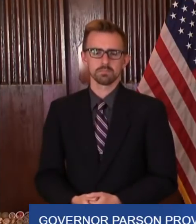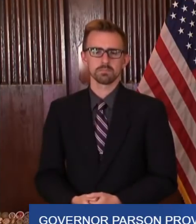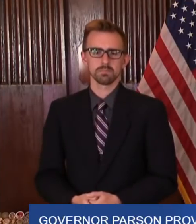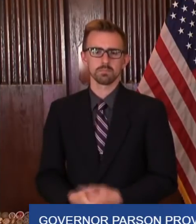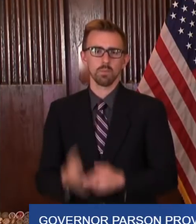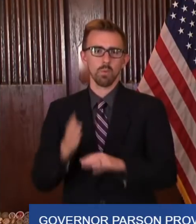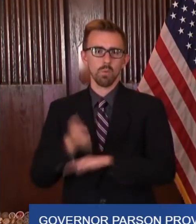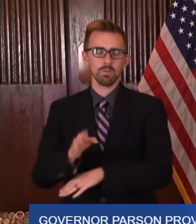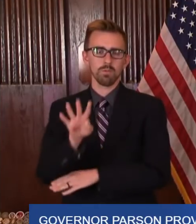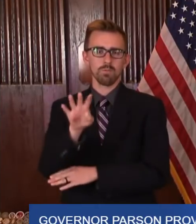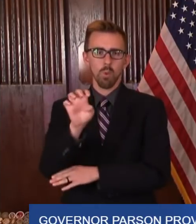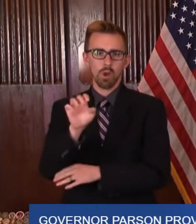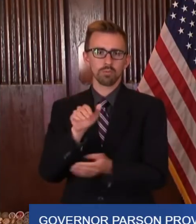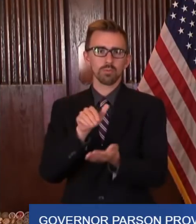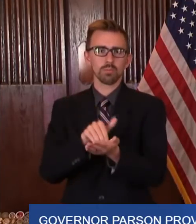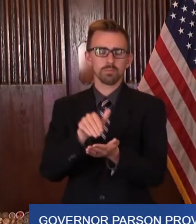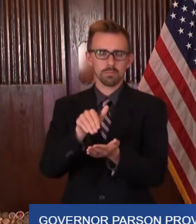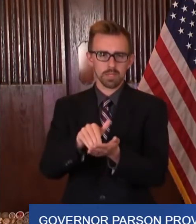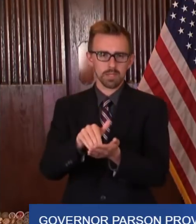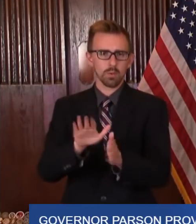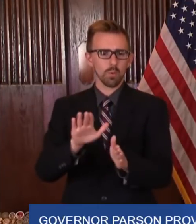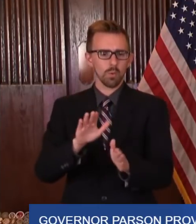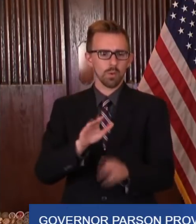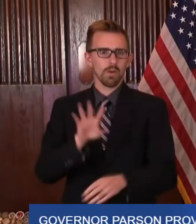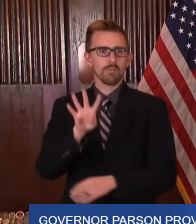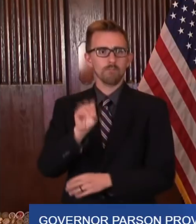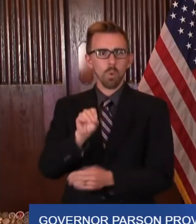nearly $40 million